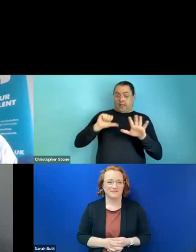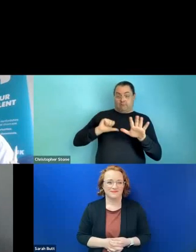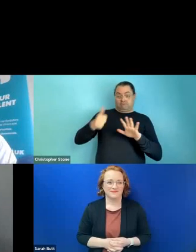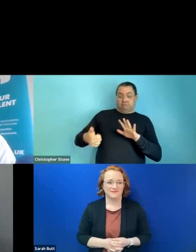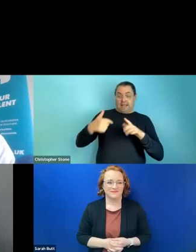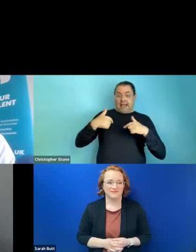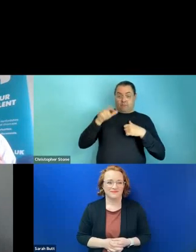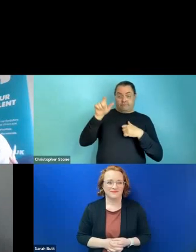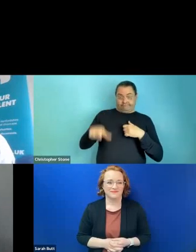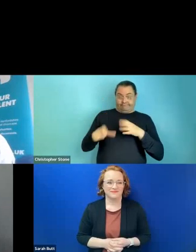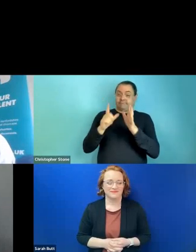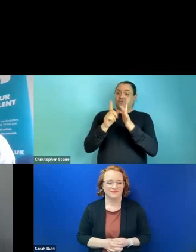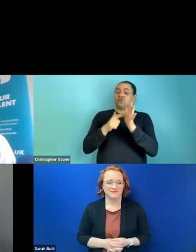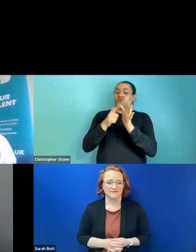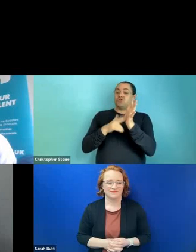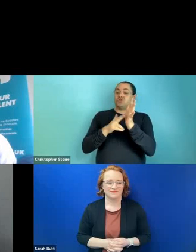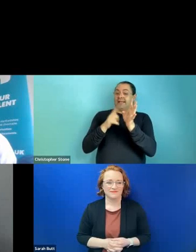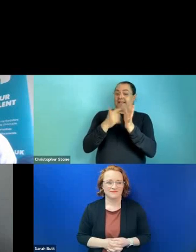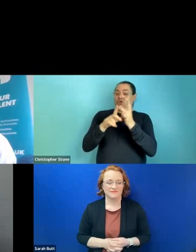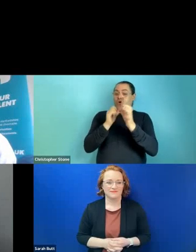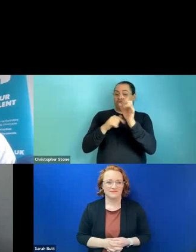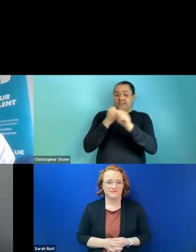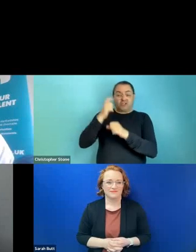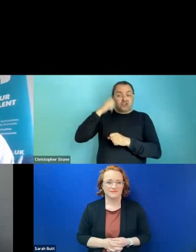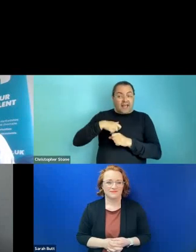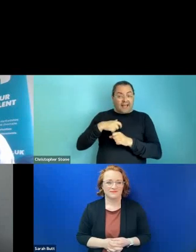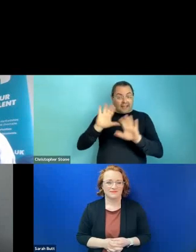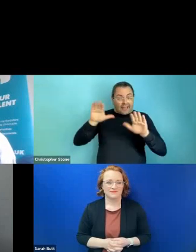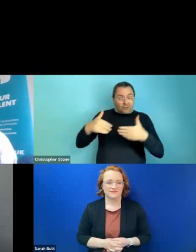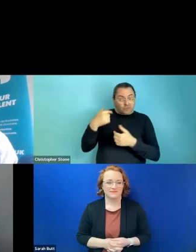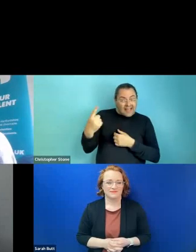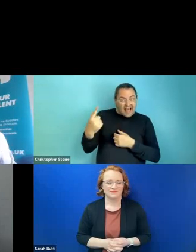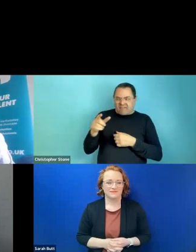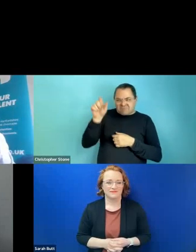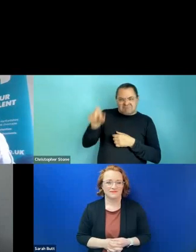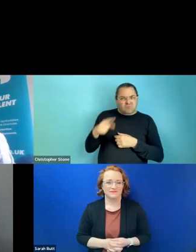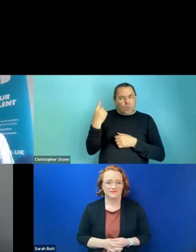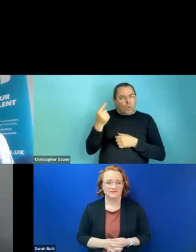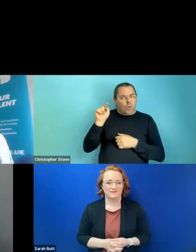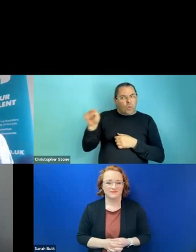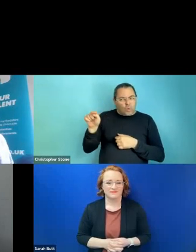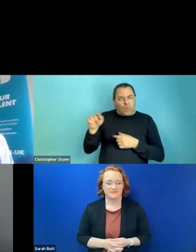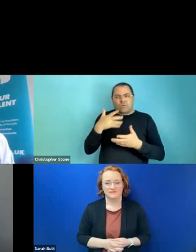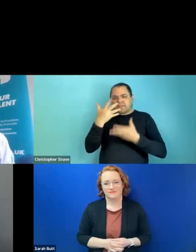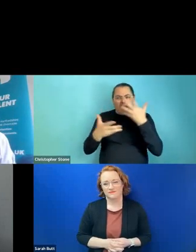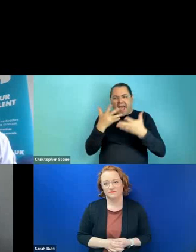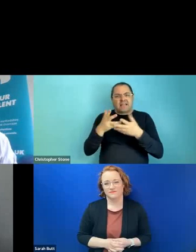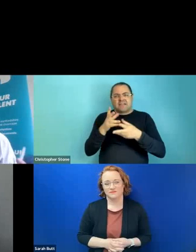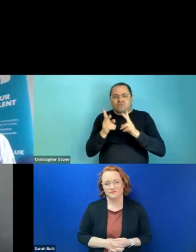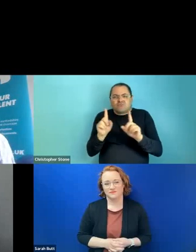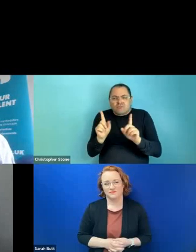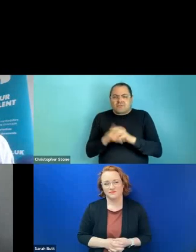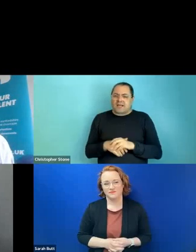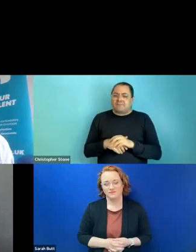our panelist today, Jenny, to introduce herself and tell us a little bit more about her background as an interpreter. So Jenny,